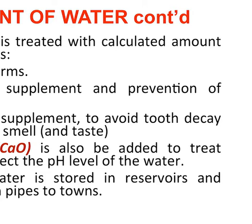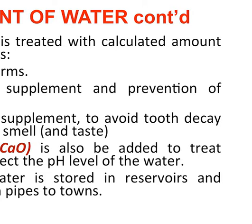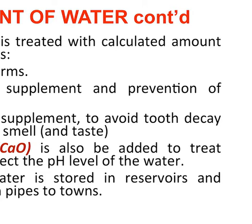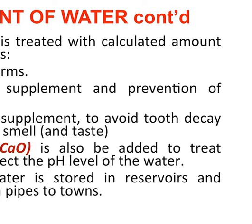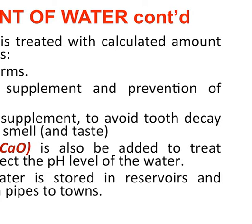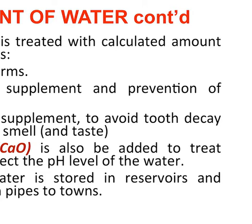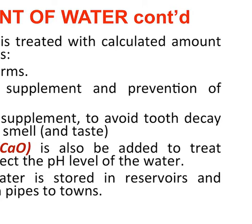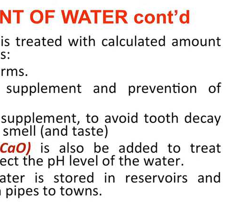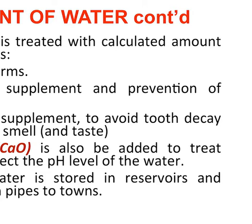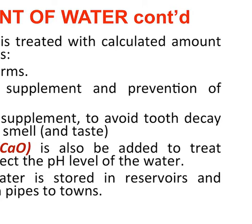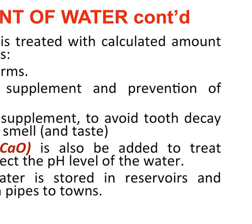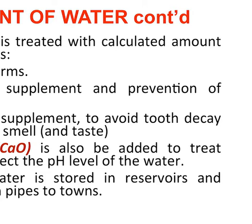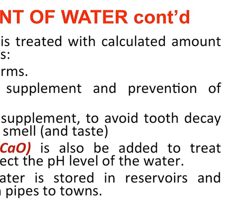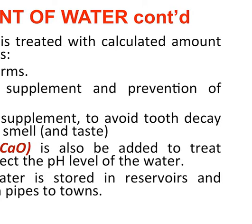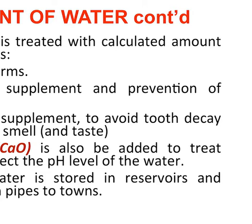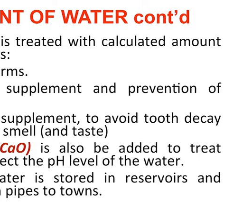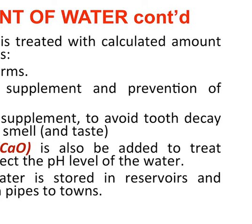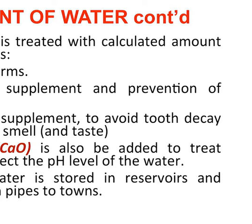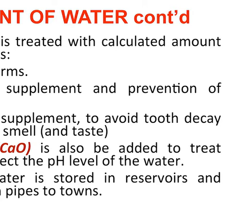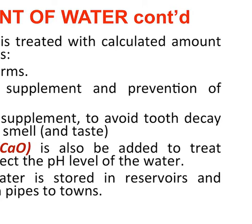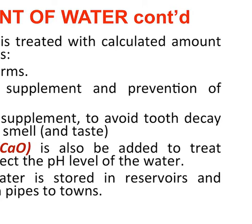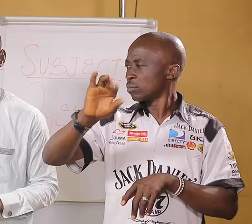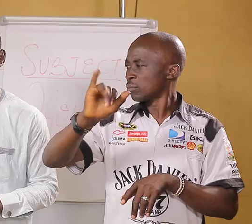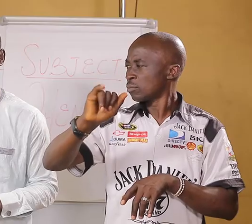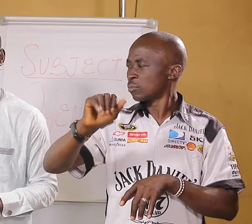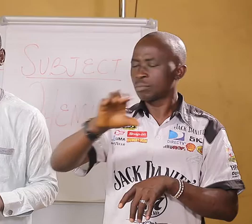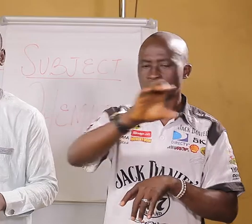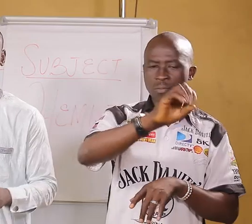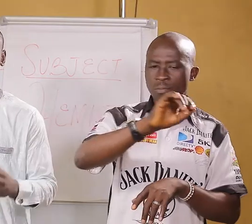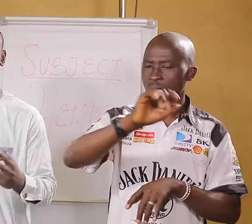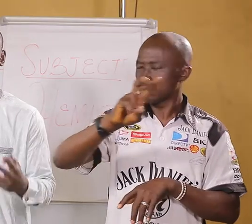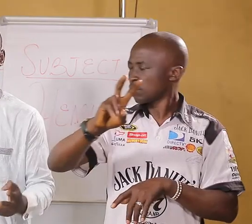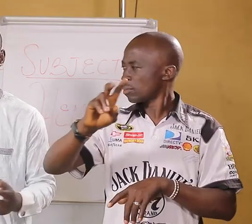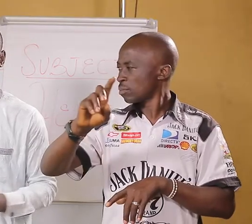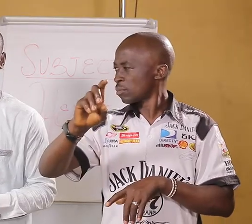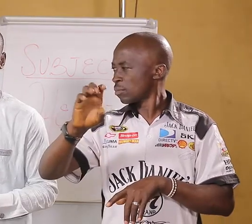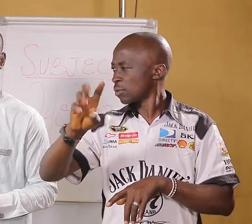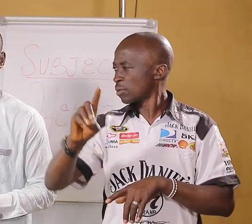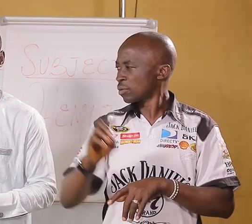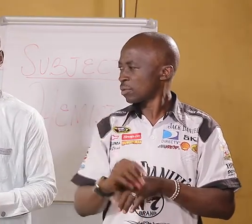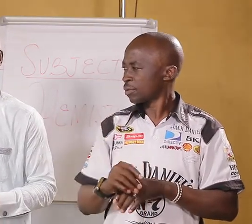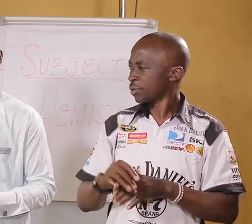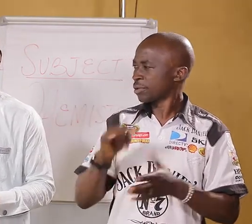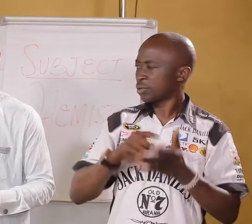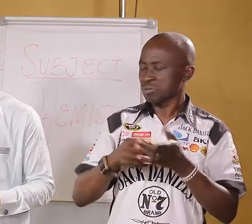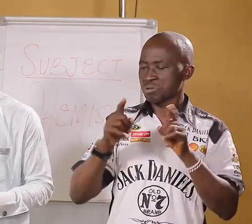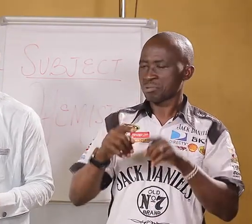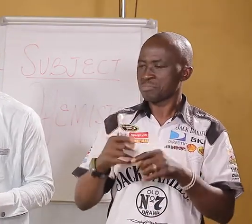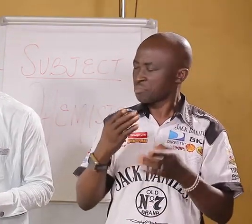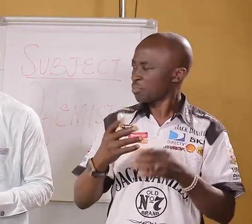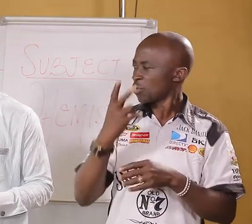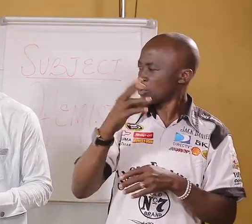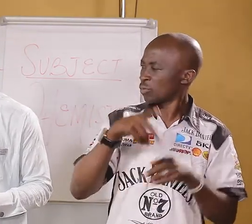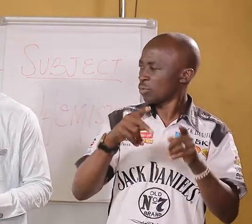we add calcium oxide, the process we call liming. This liming can take place in 2 ways. We have what we call